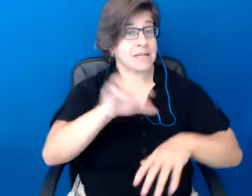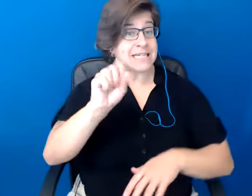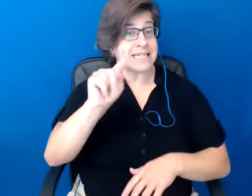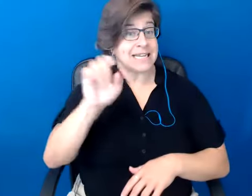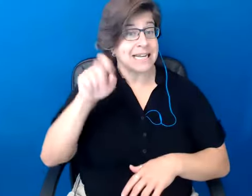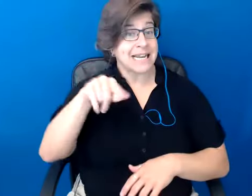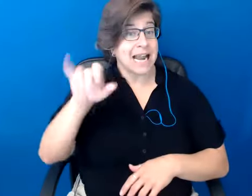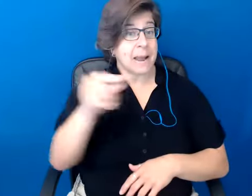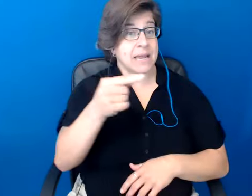never been,